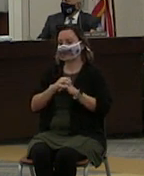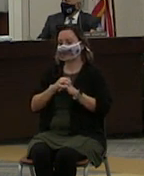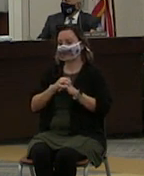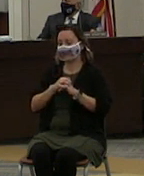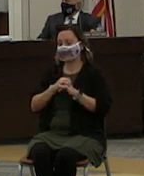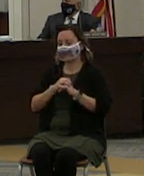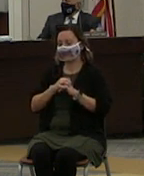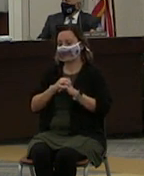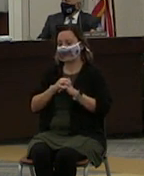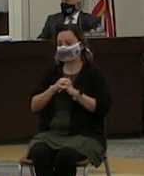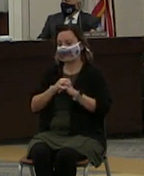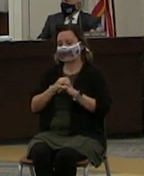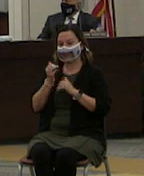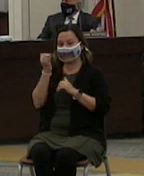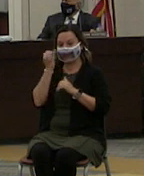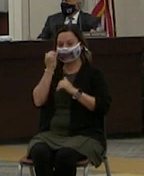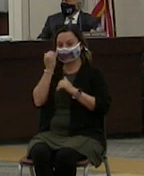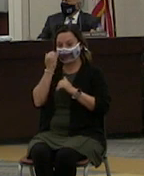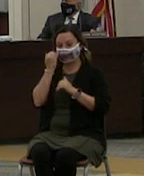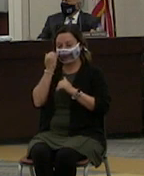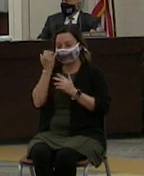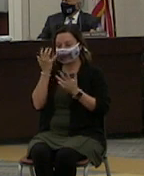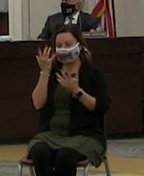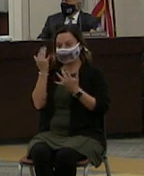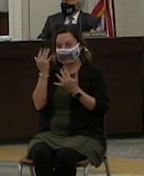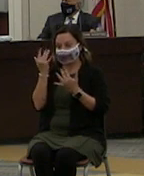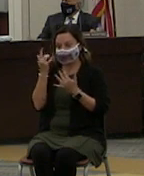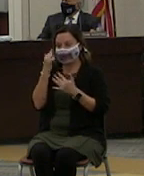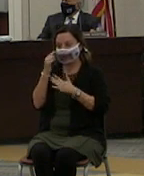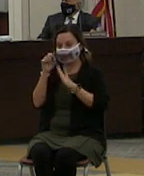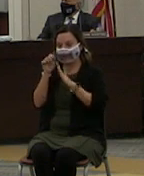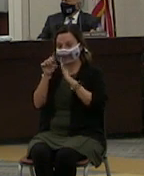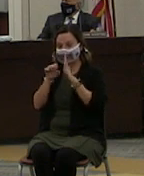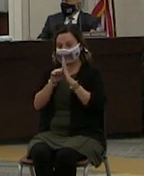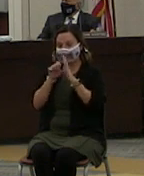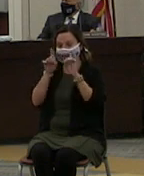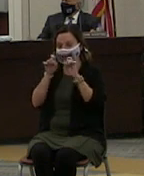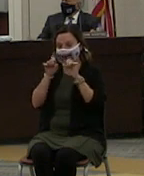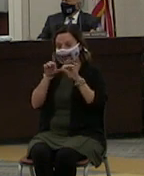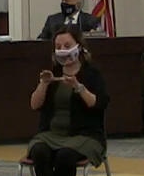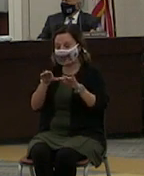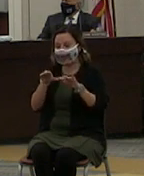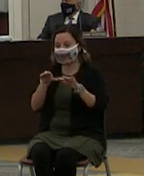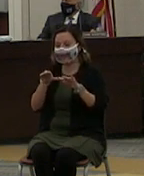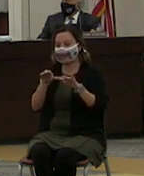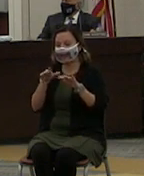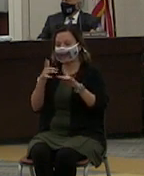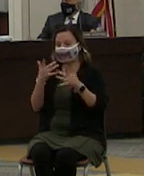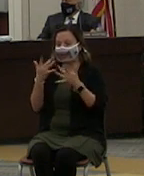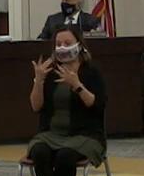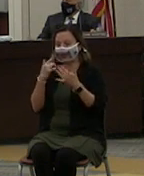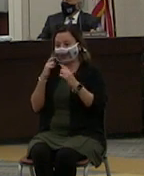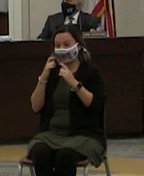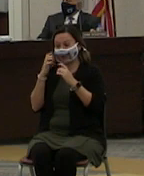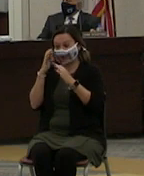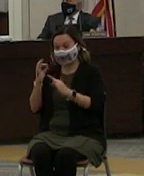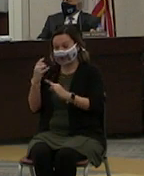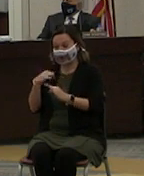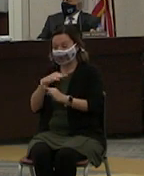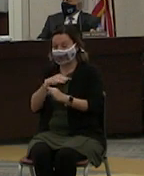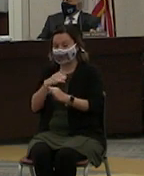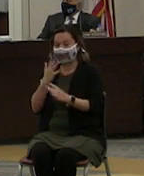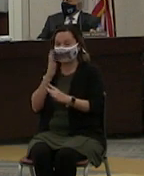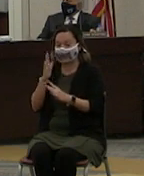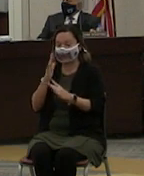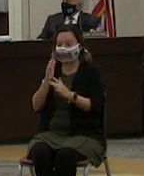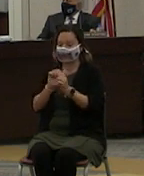speak out of turn, but if we wait for state exam results to make those determinations, we'll be too far behind. And so